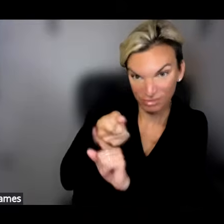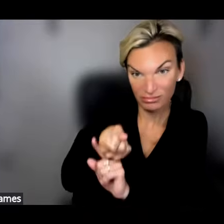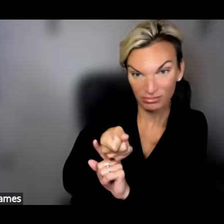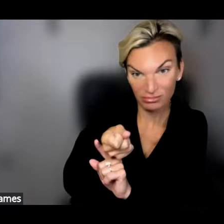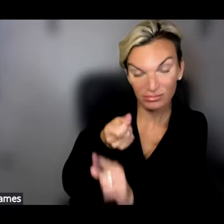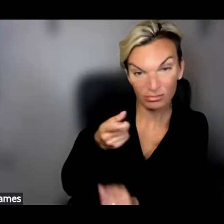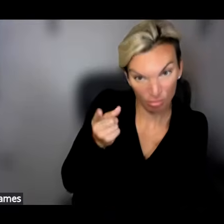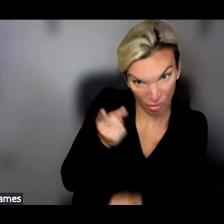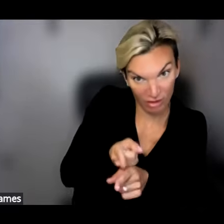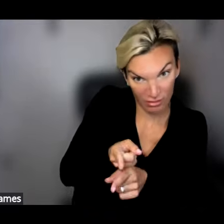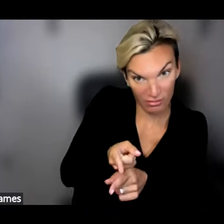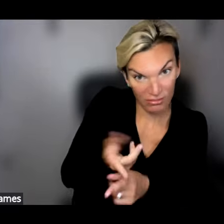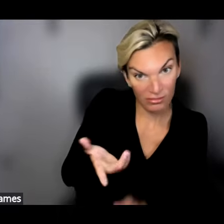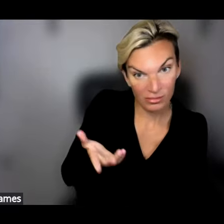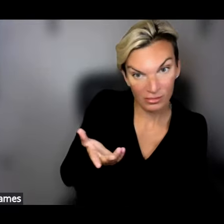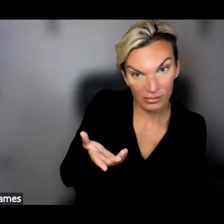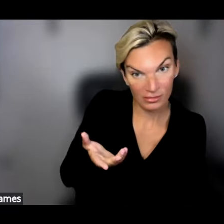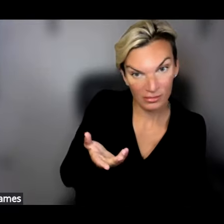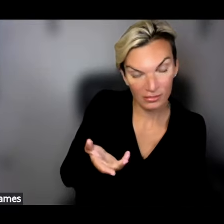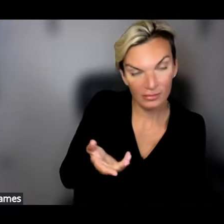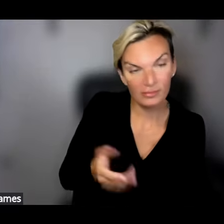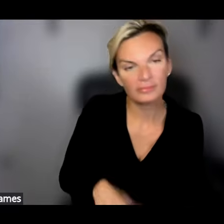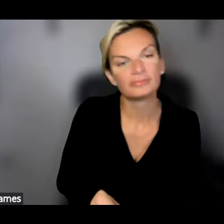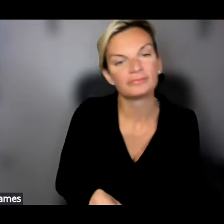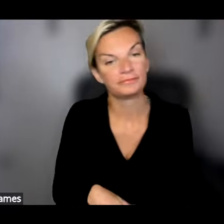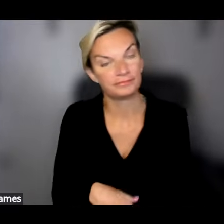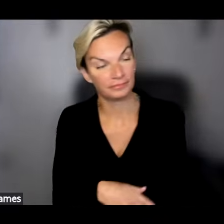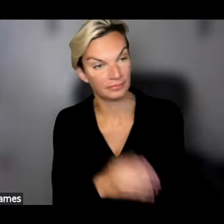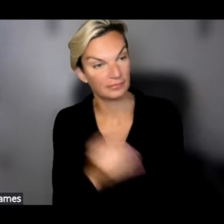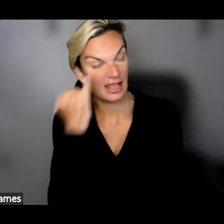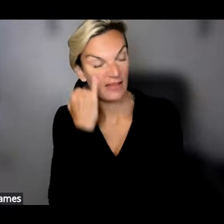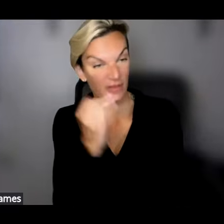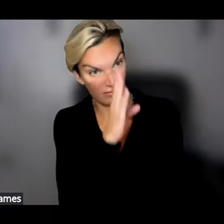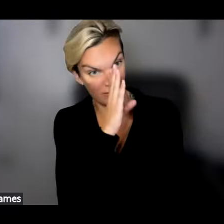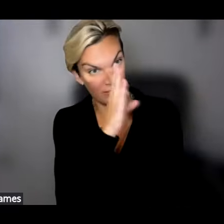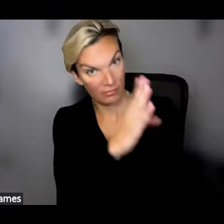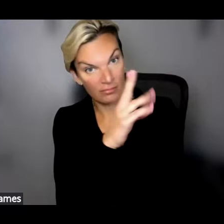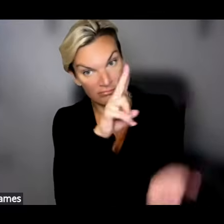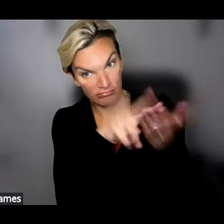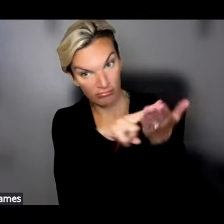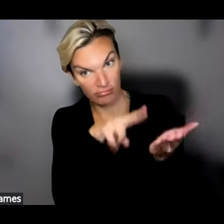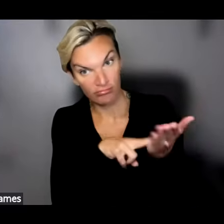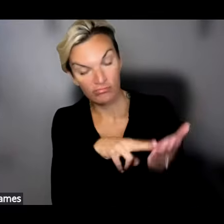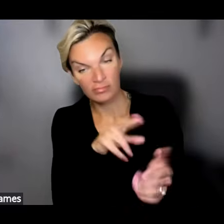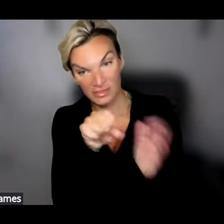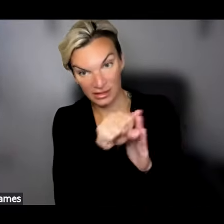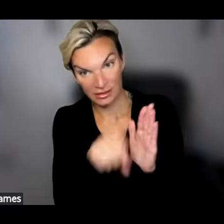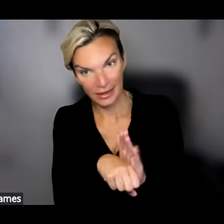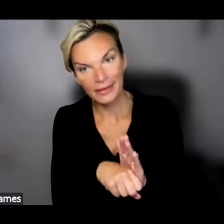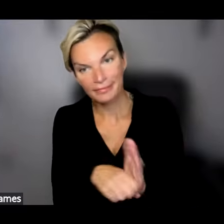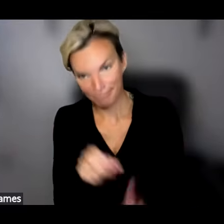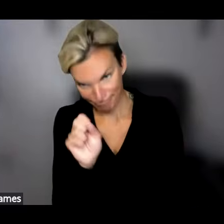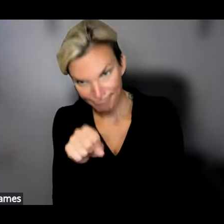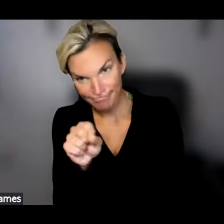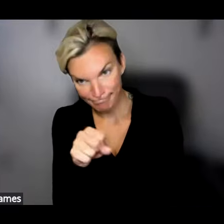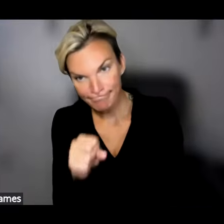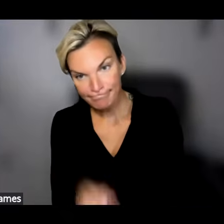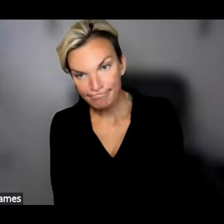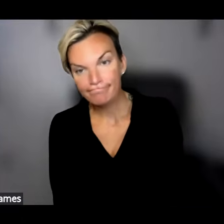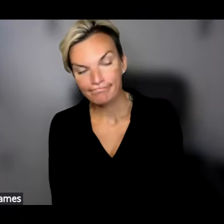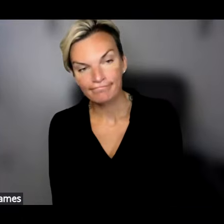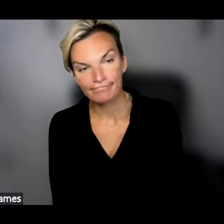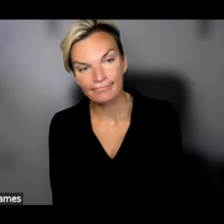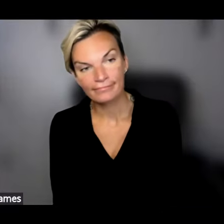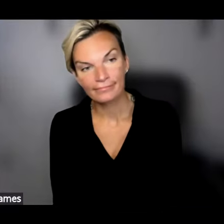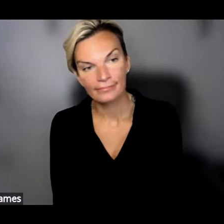correct? If they've got that contract directly with the state, then yes, it would affect them. You make a good point. I can't speak to